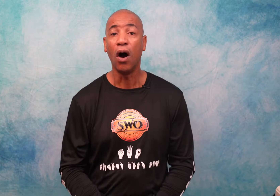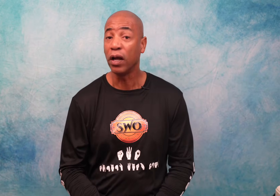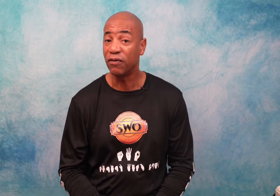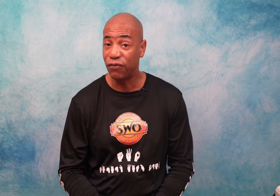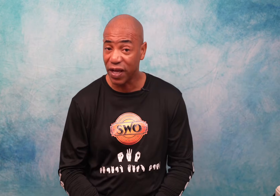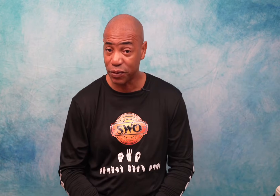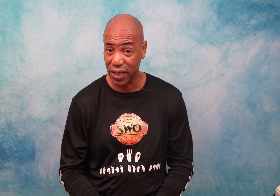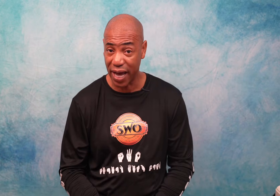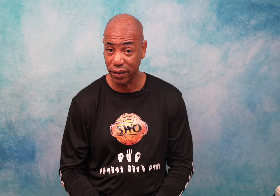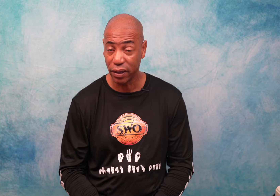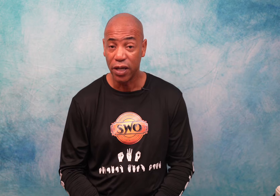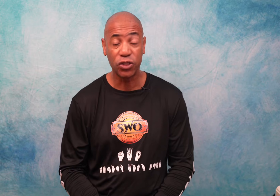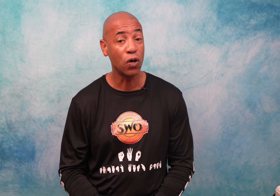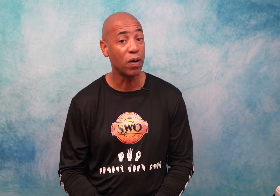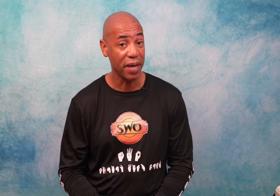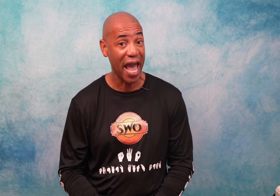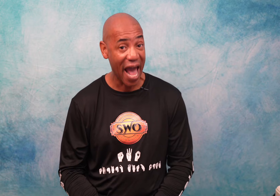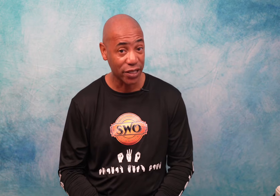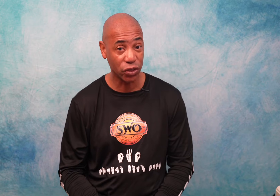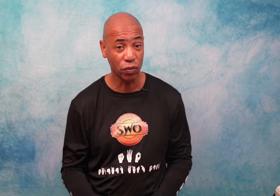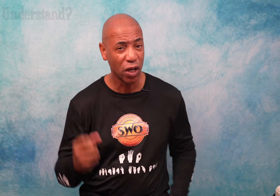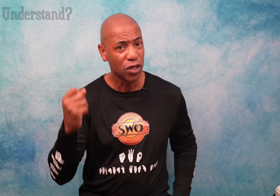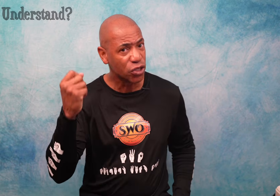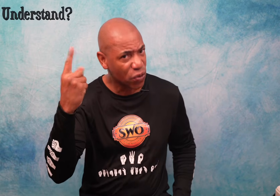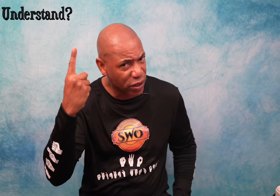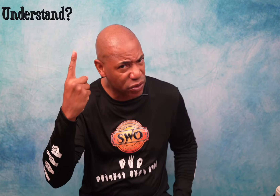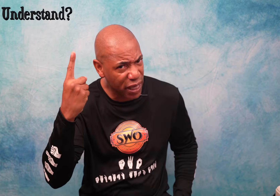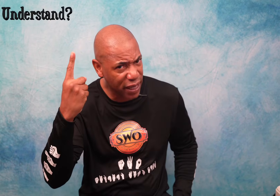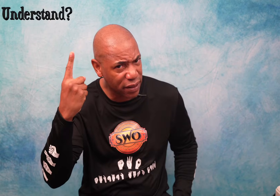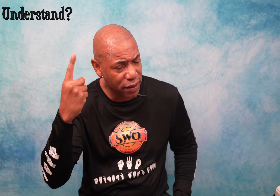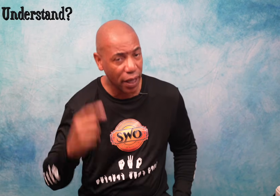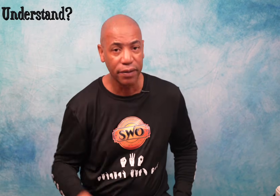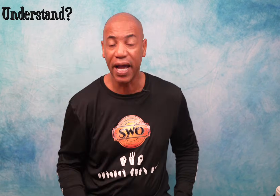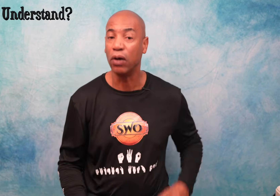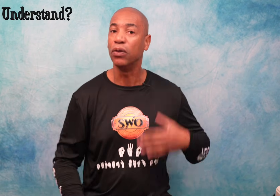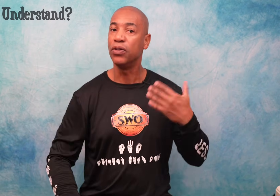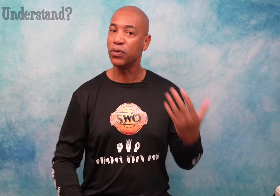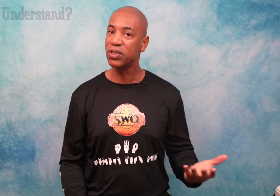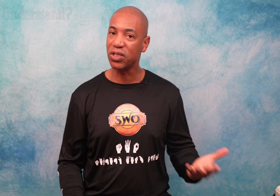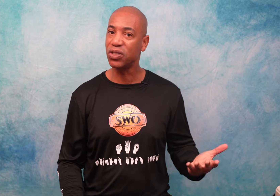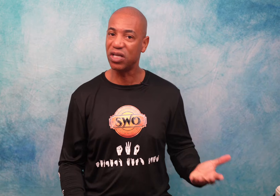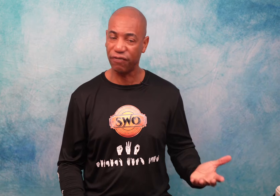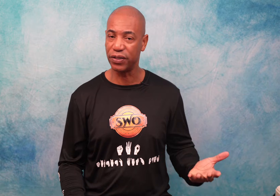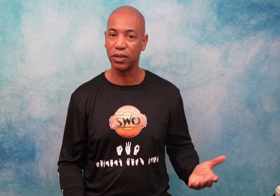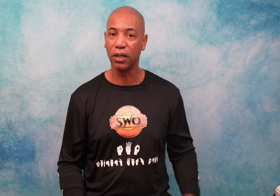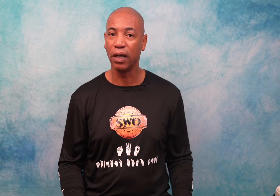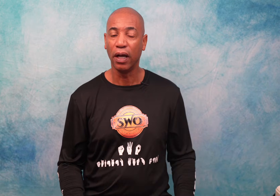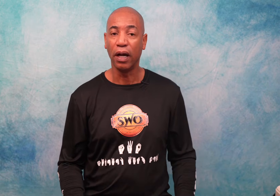On the flip side, someone may ask you, do you understand? Now, notice there's a difference.